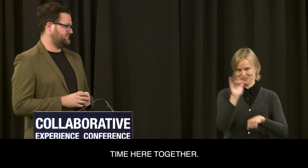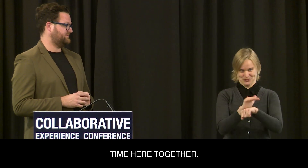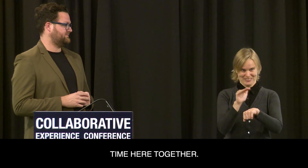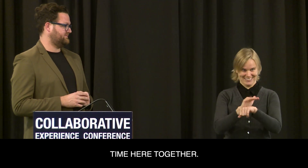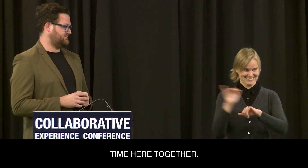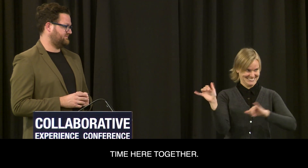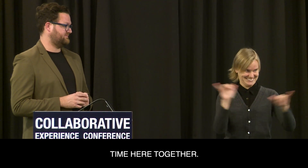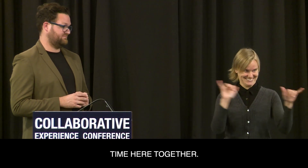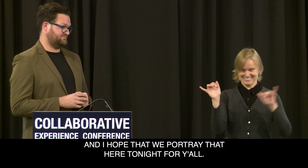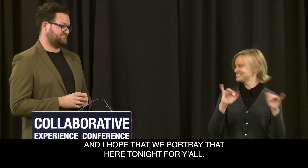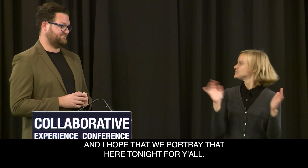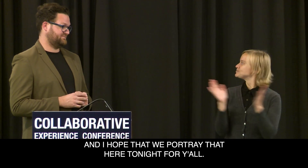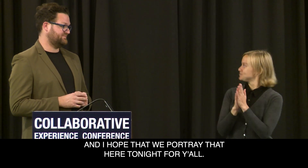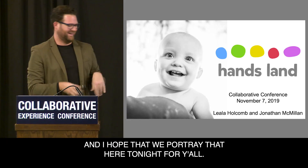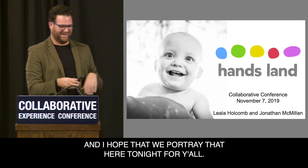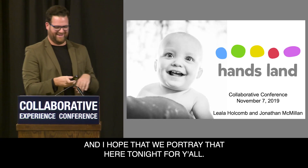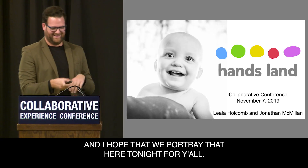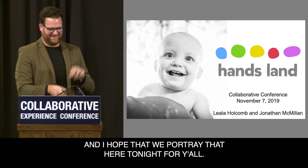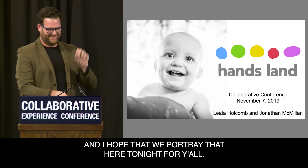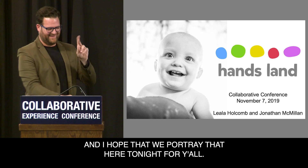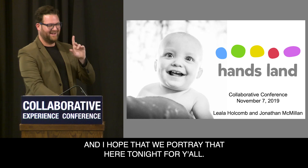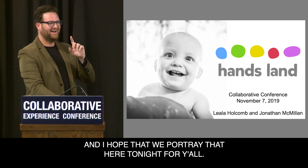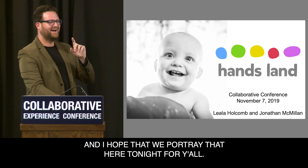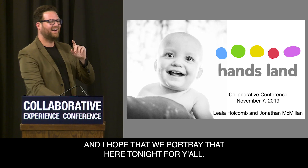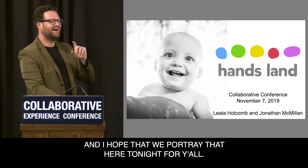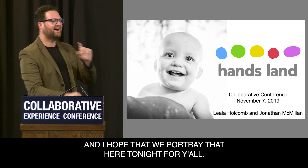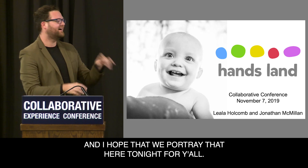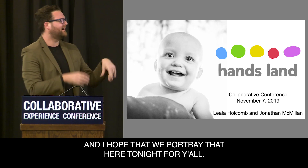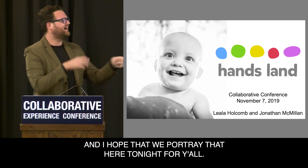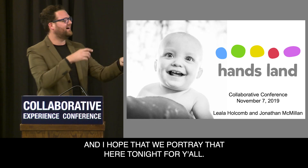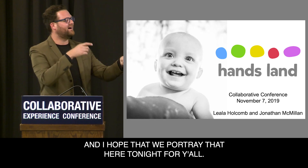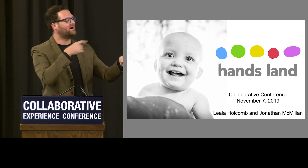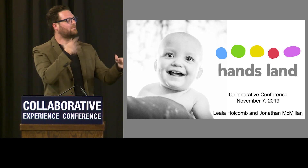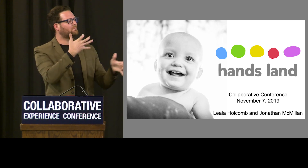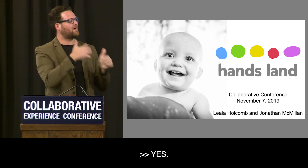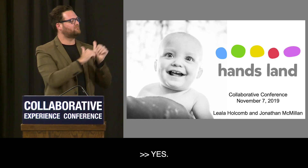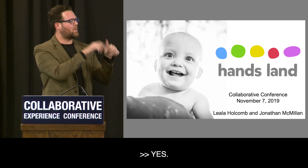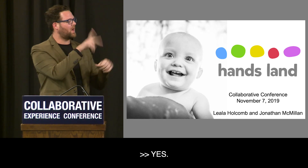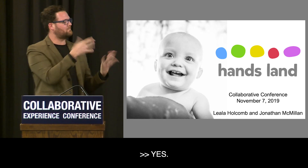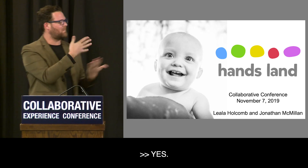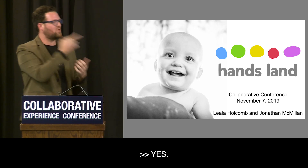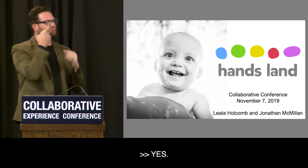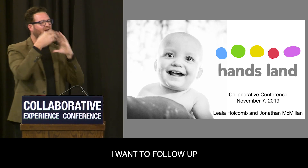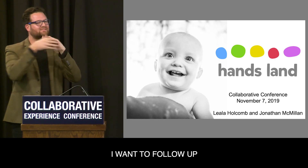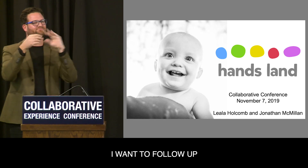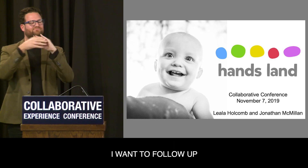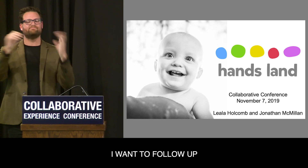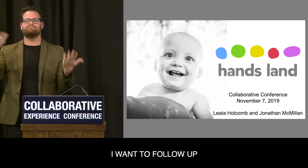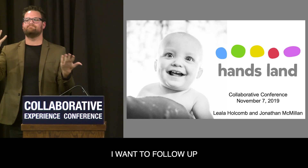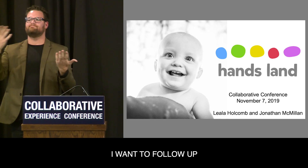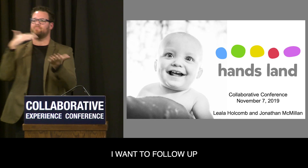time here together. And I hope that we portray that here tonight for you all. Yes. I want to follow up